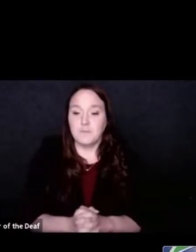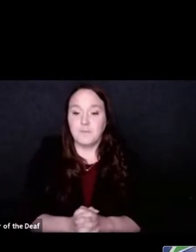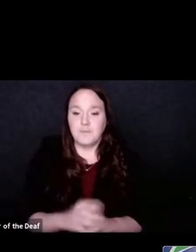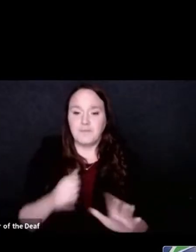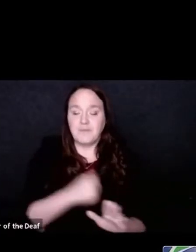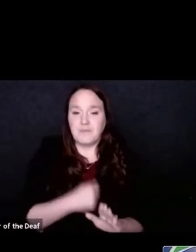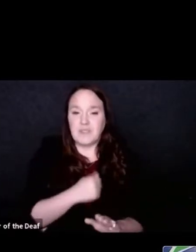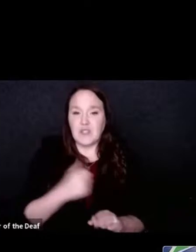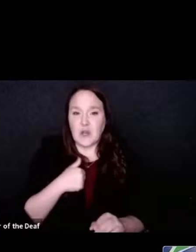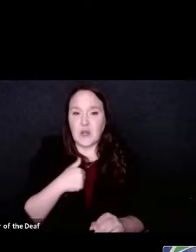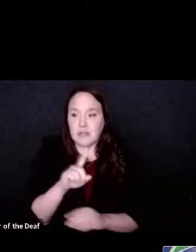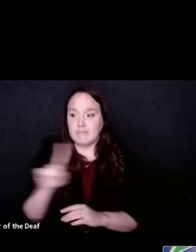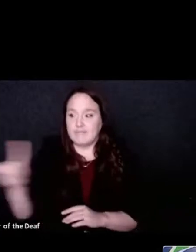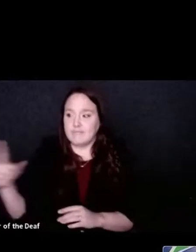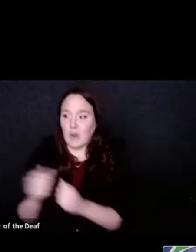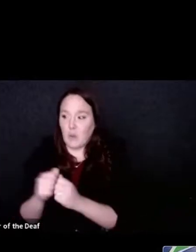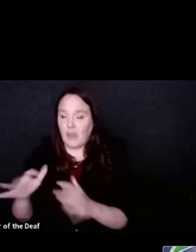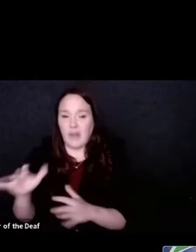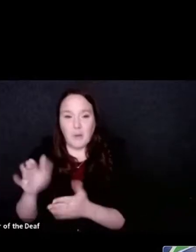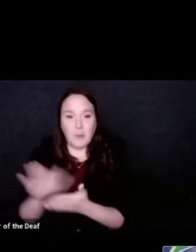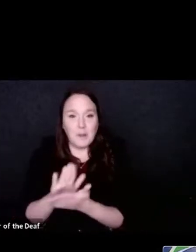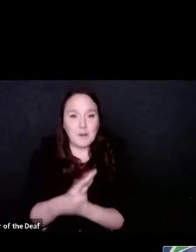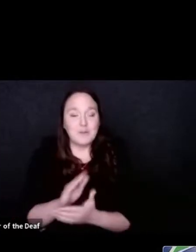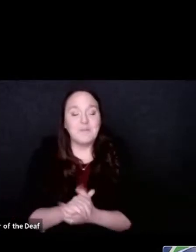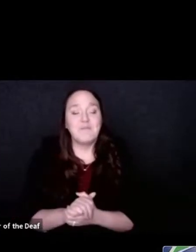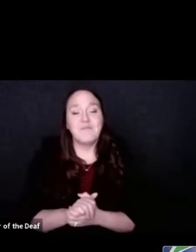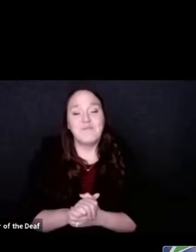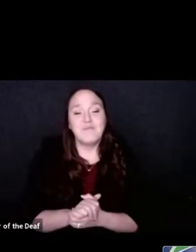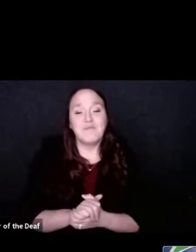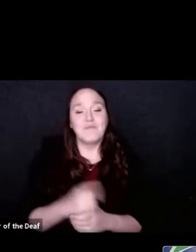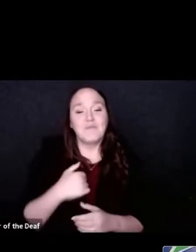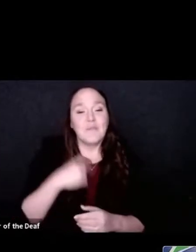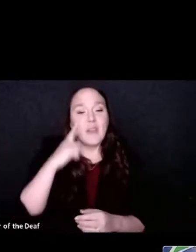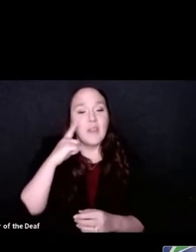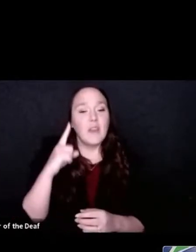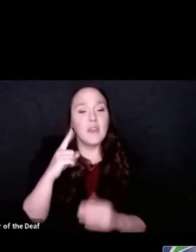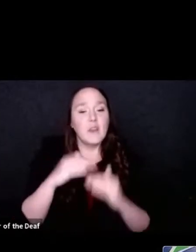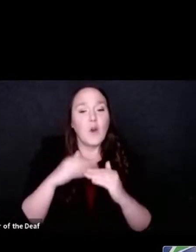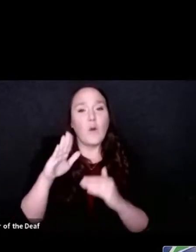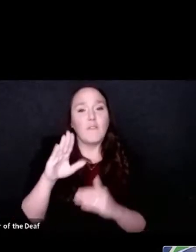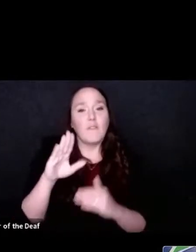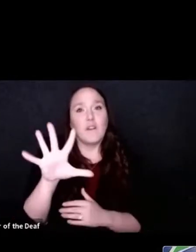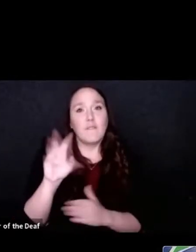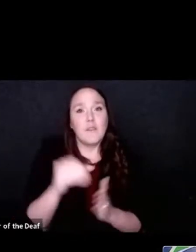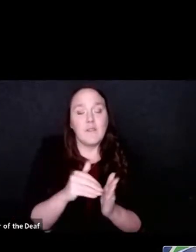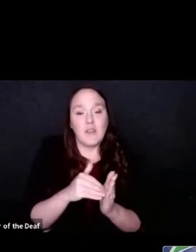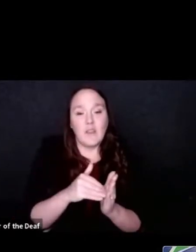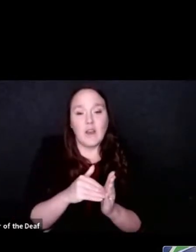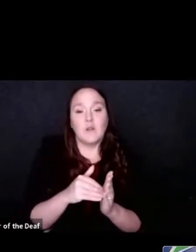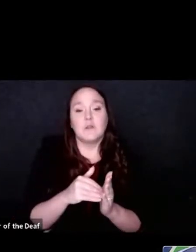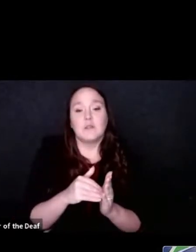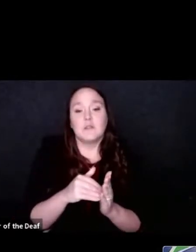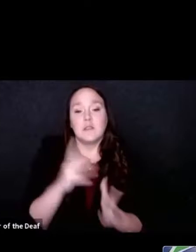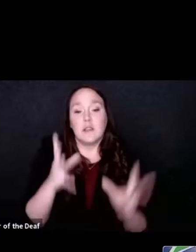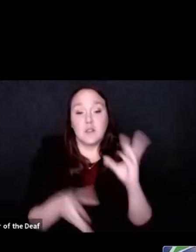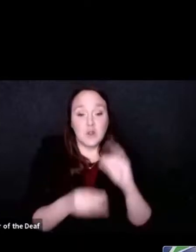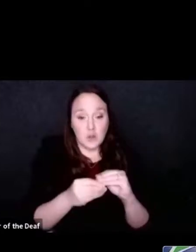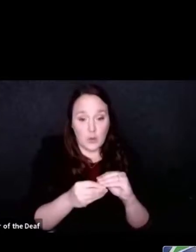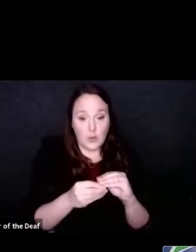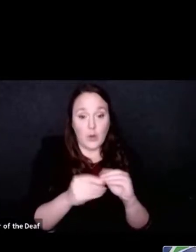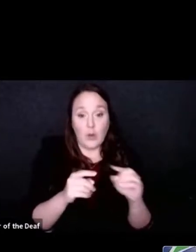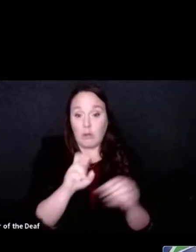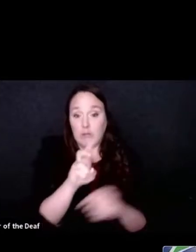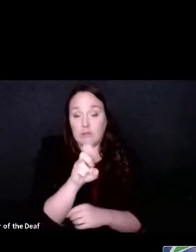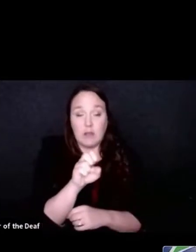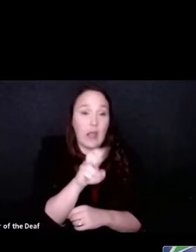Sorry about that. I walked off without them. I believe it was over 50,000 folks total